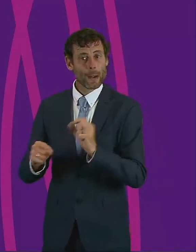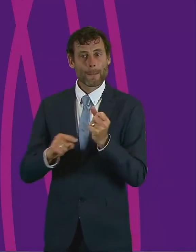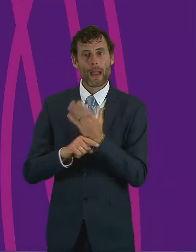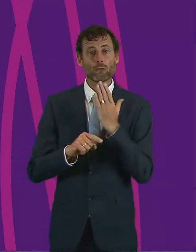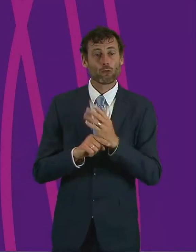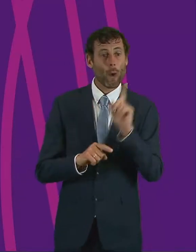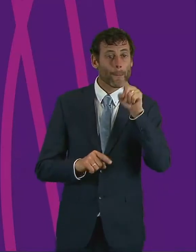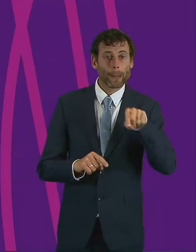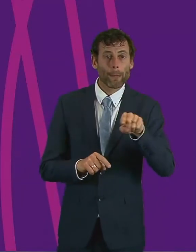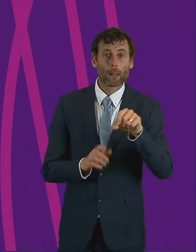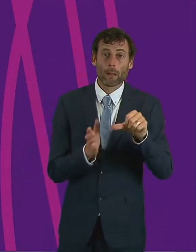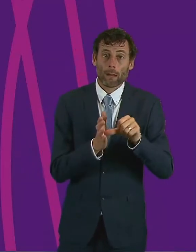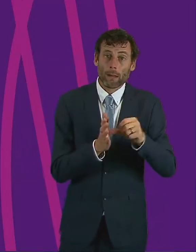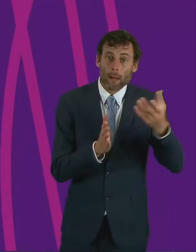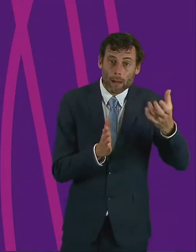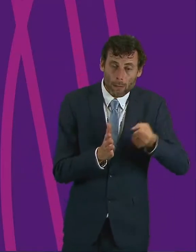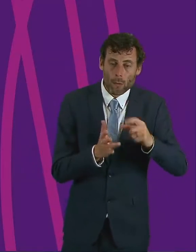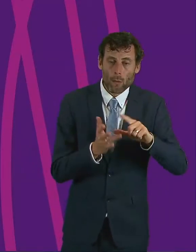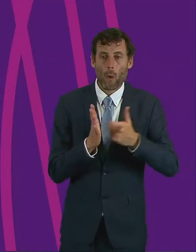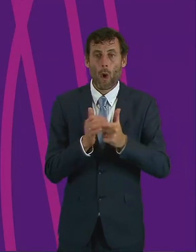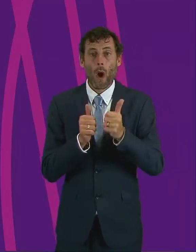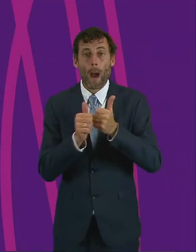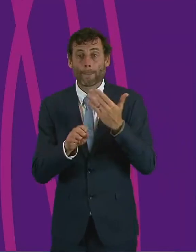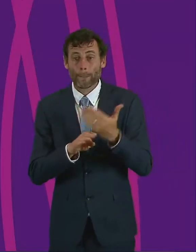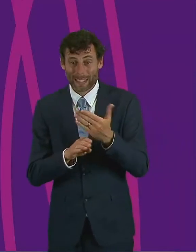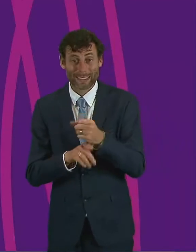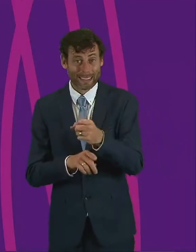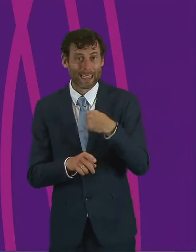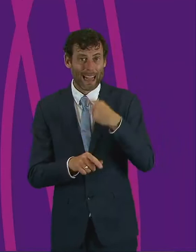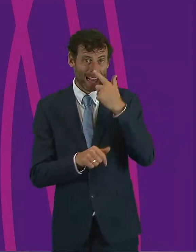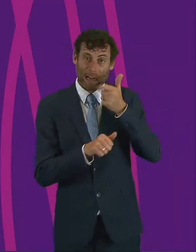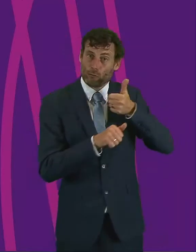and budgets across the country have the support they need.